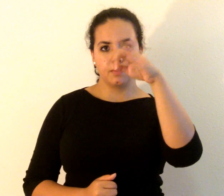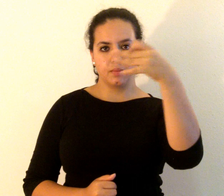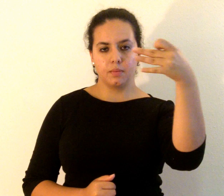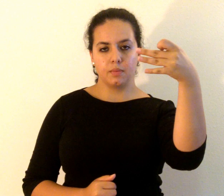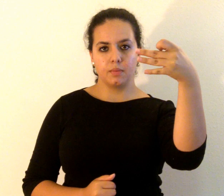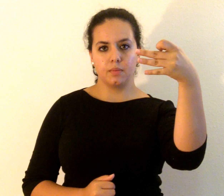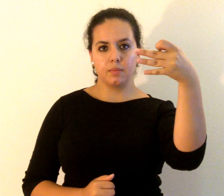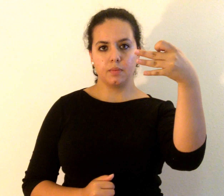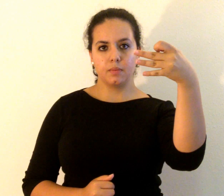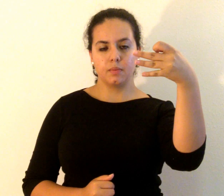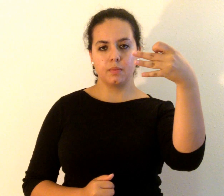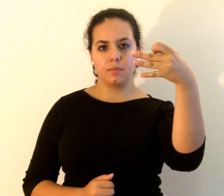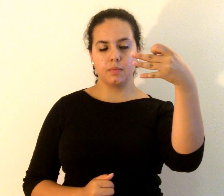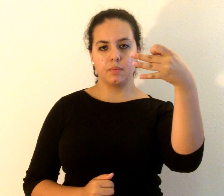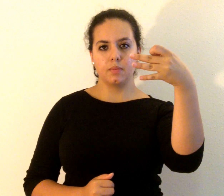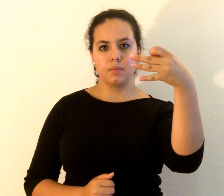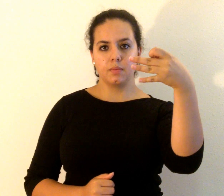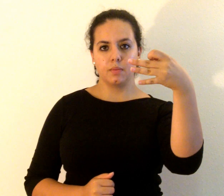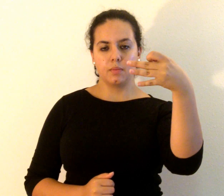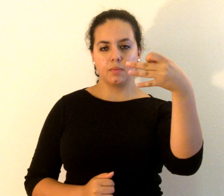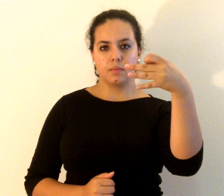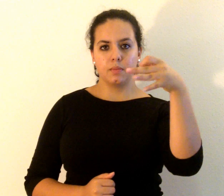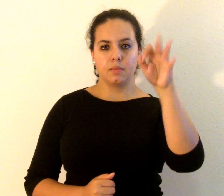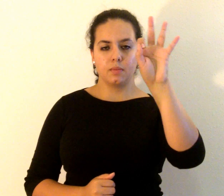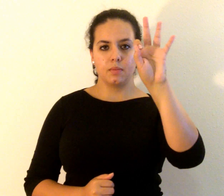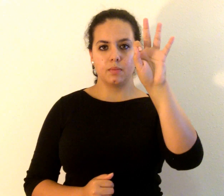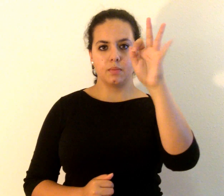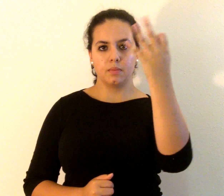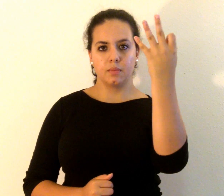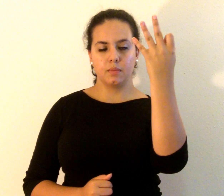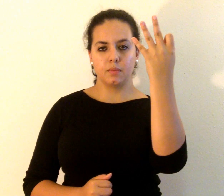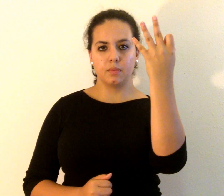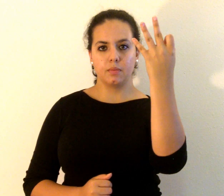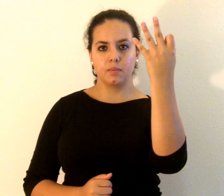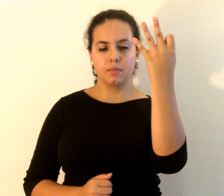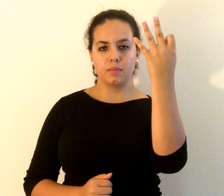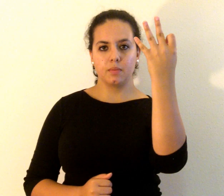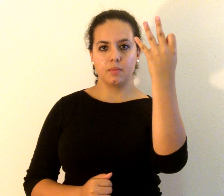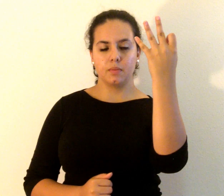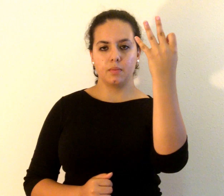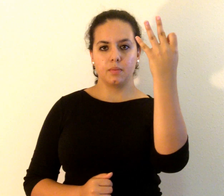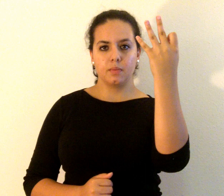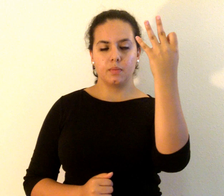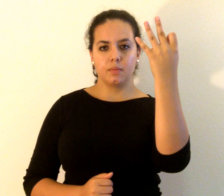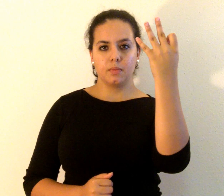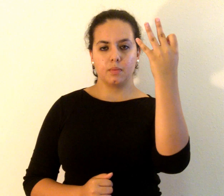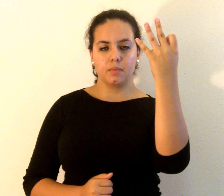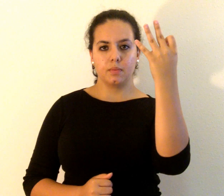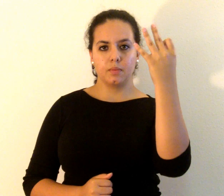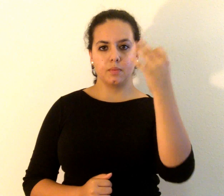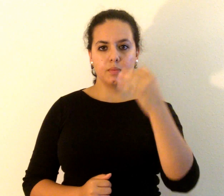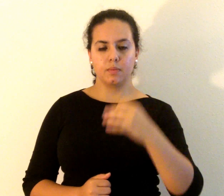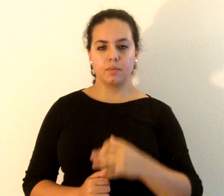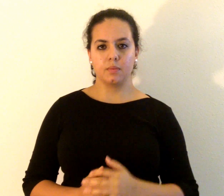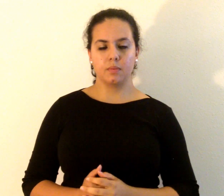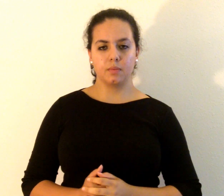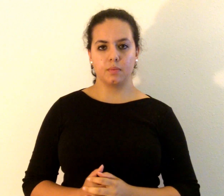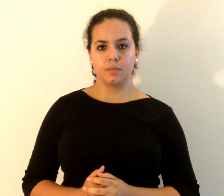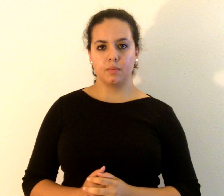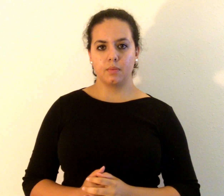9th. We can have $9. $9. So the rule of 9 goes from first to